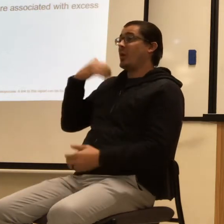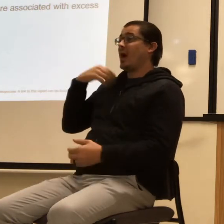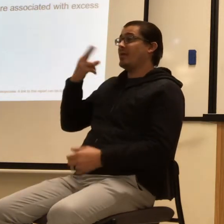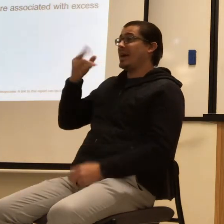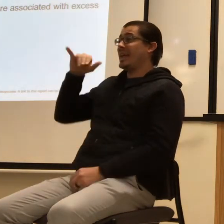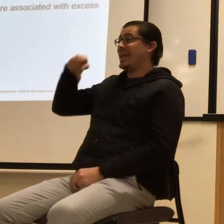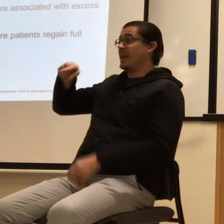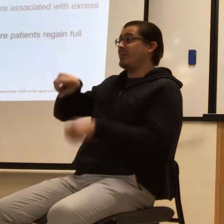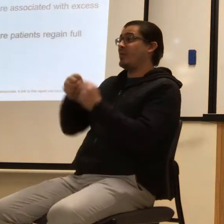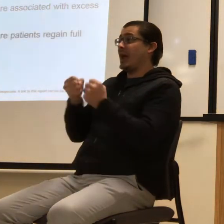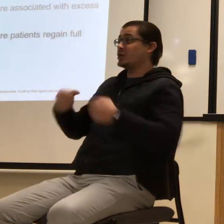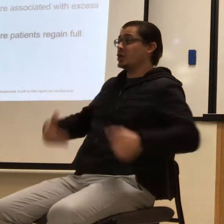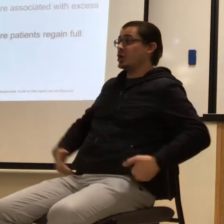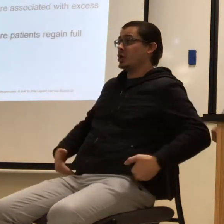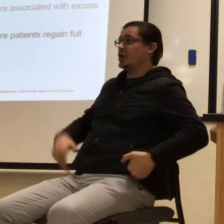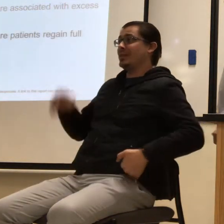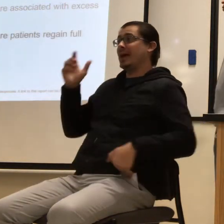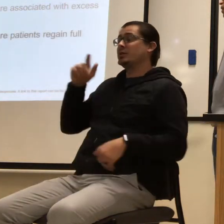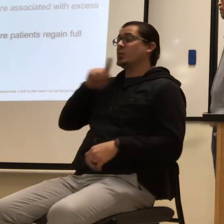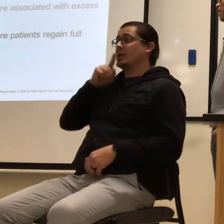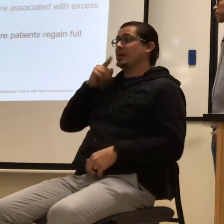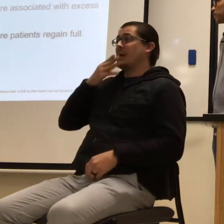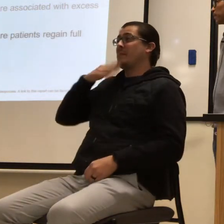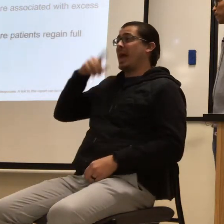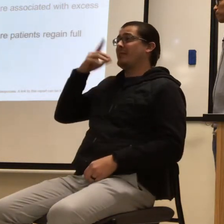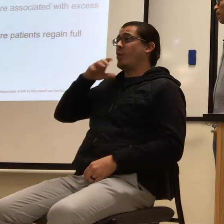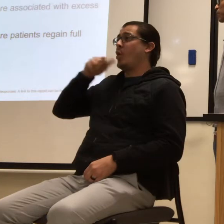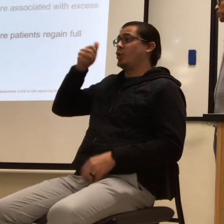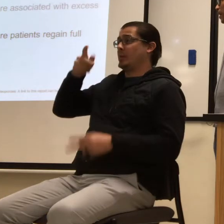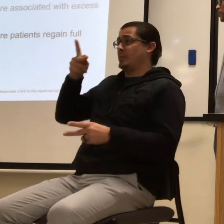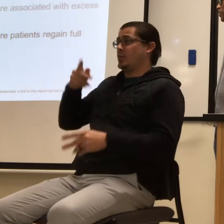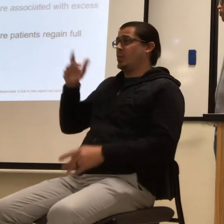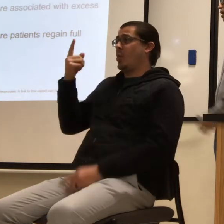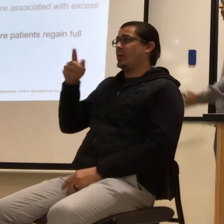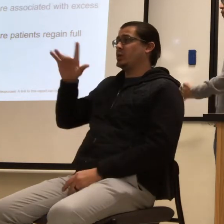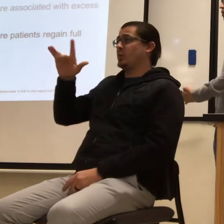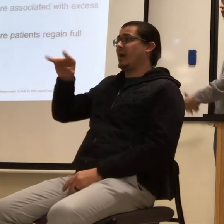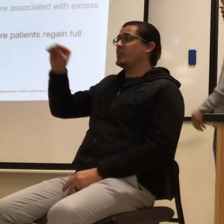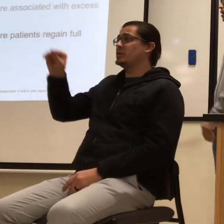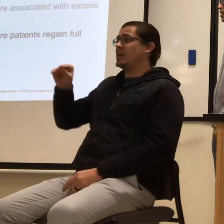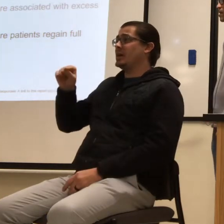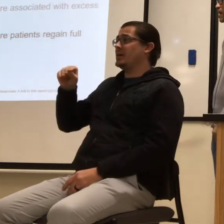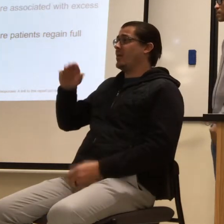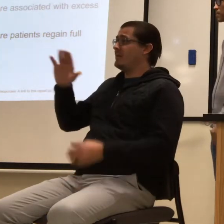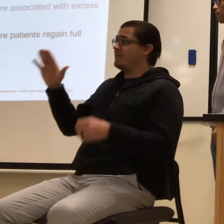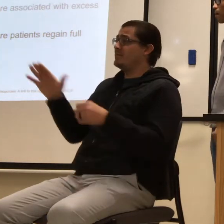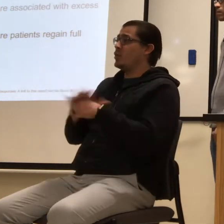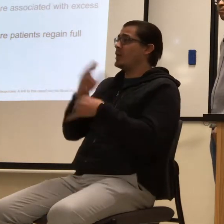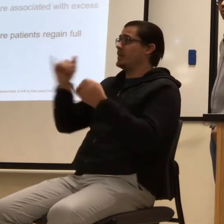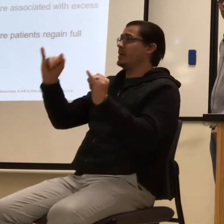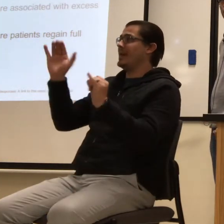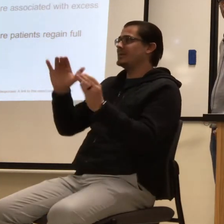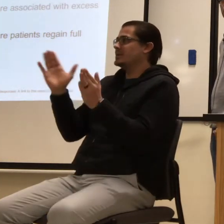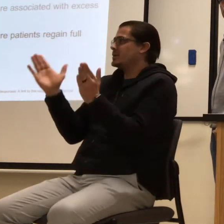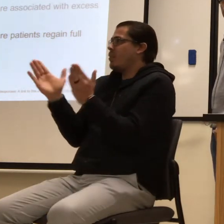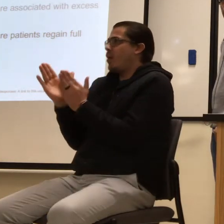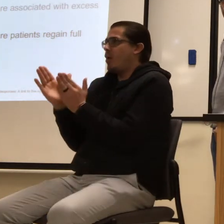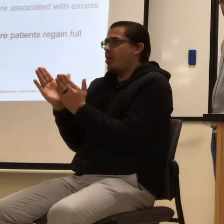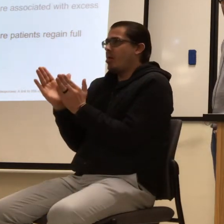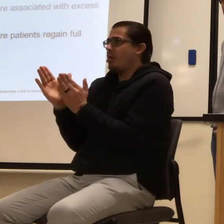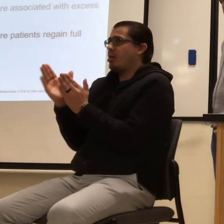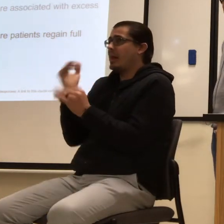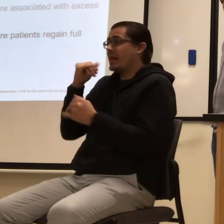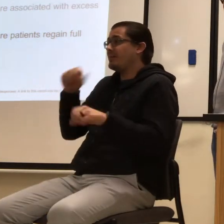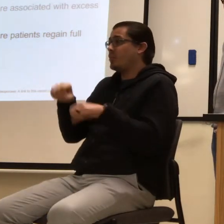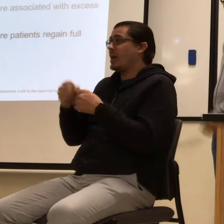deal in the elderly. Only 25% of hip fracture patients regain full independence. That's a small number.